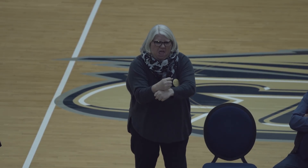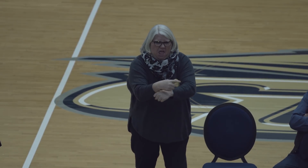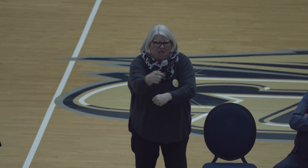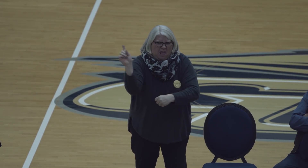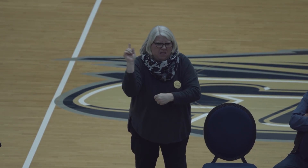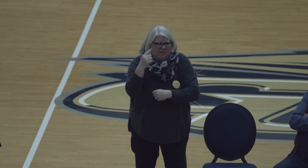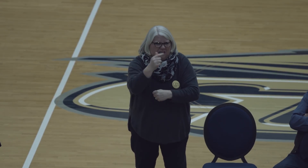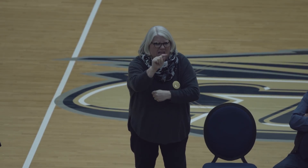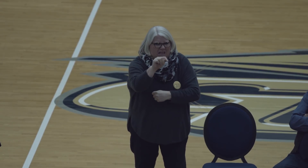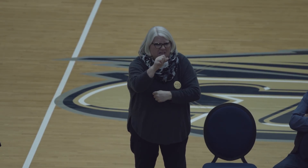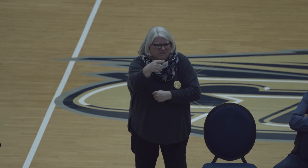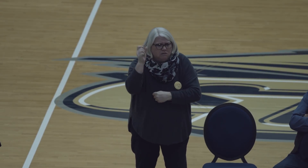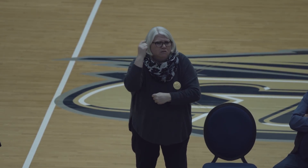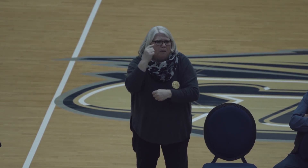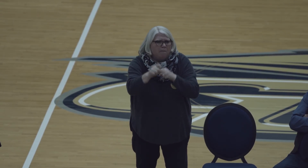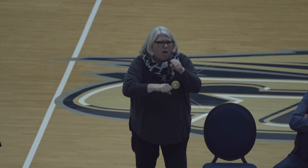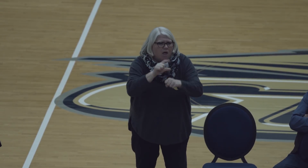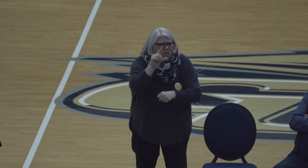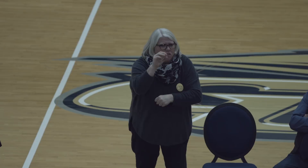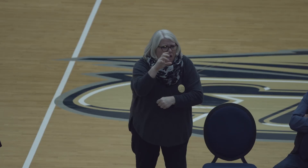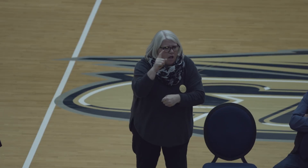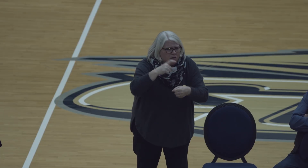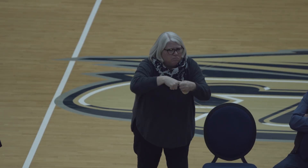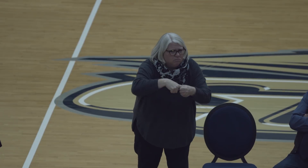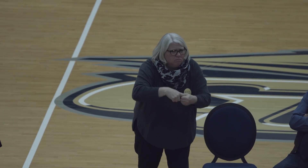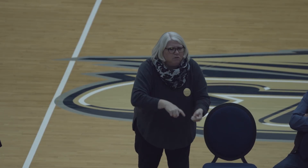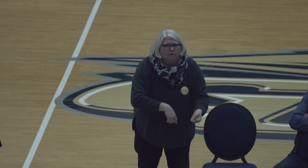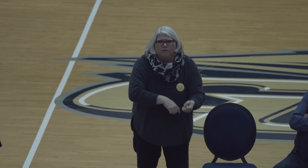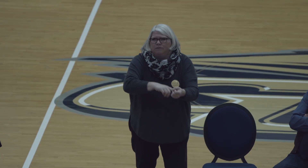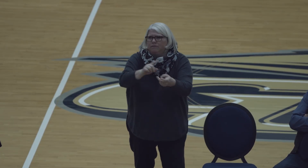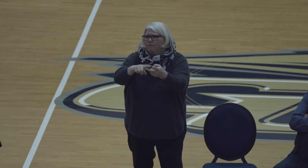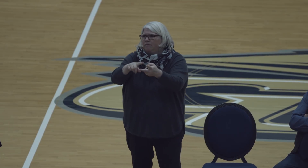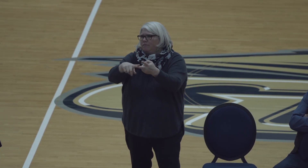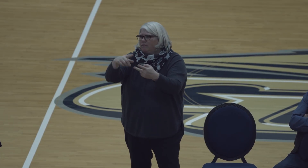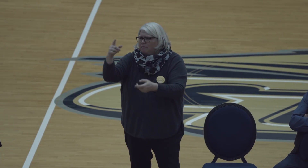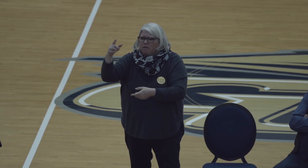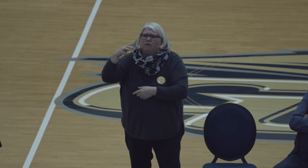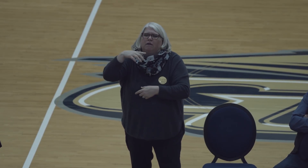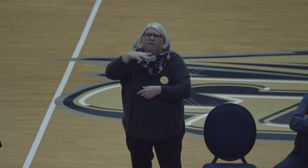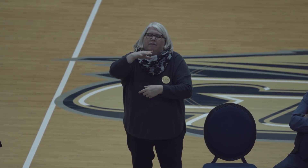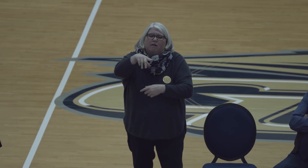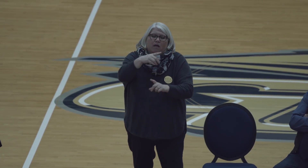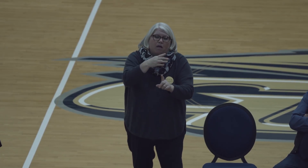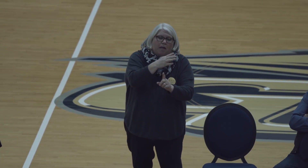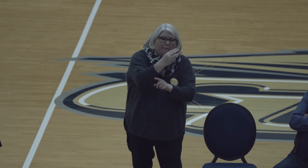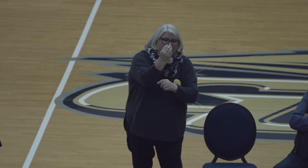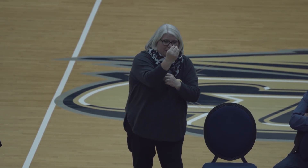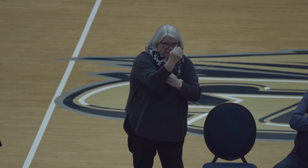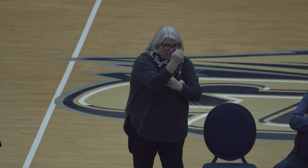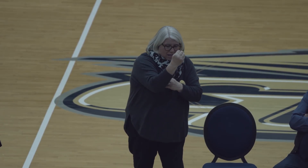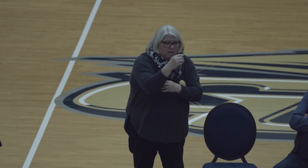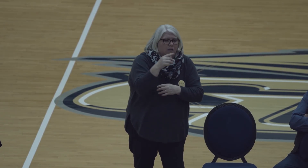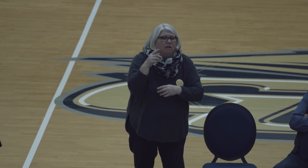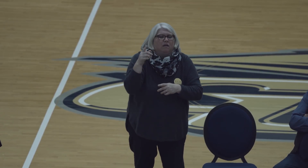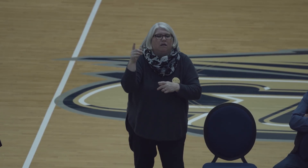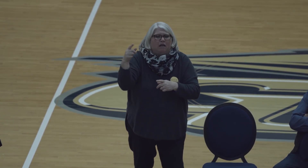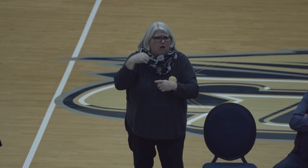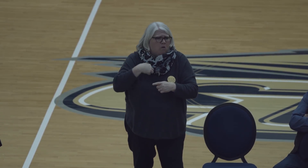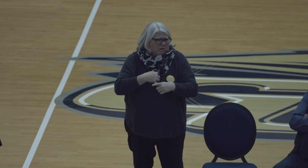to communicate plans when we came up with the plans for the lockdown. We gathered the chains and all that. Let's see, it